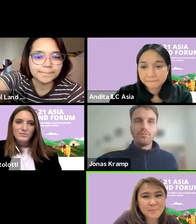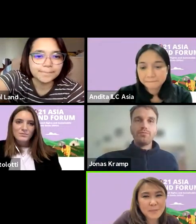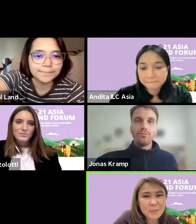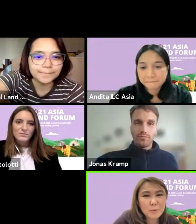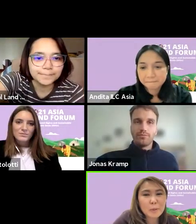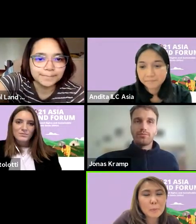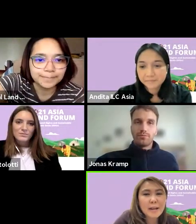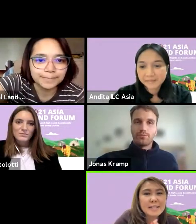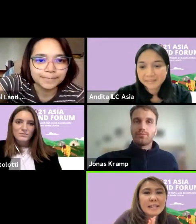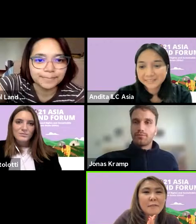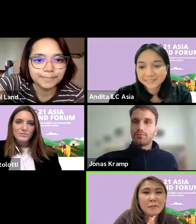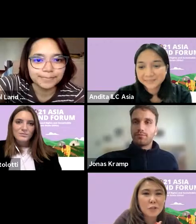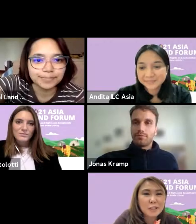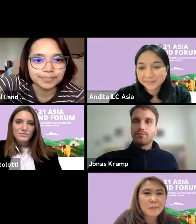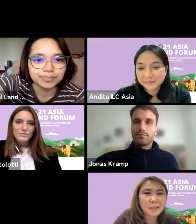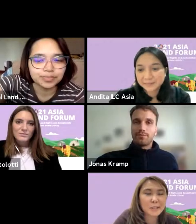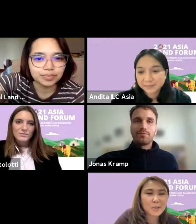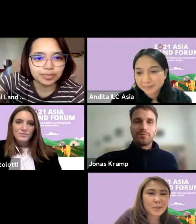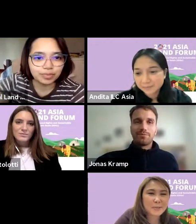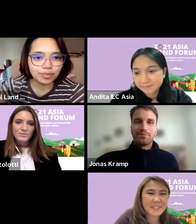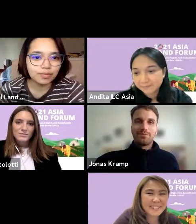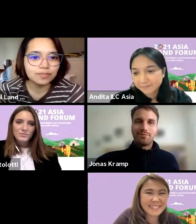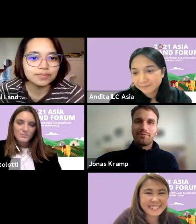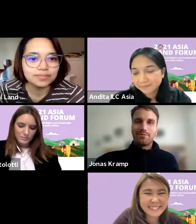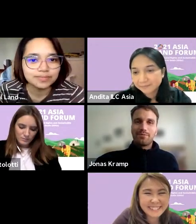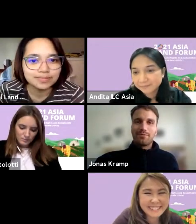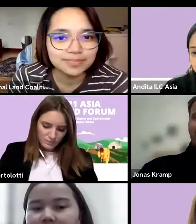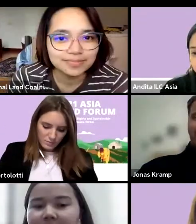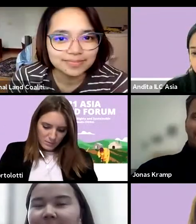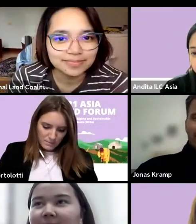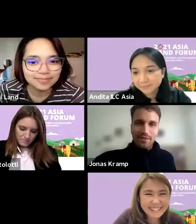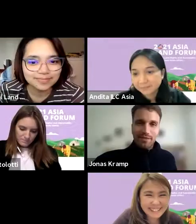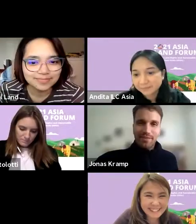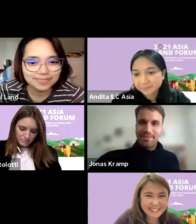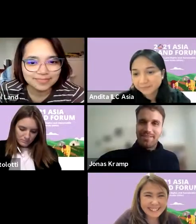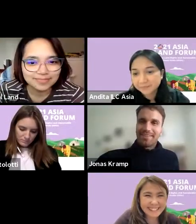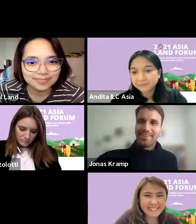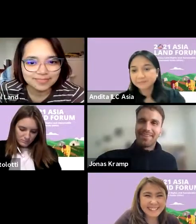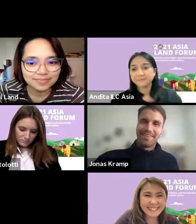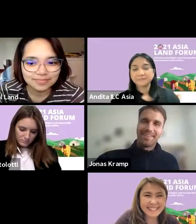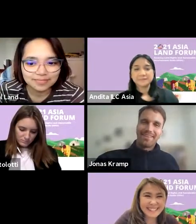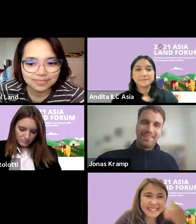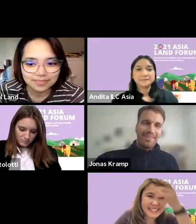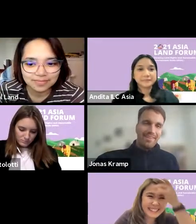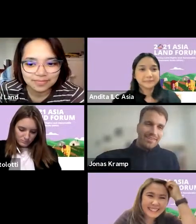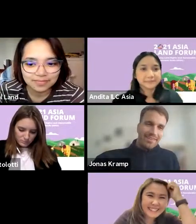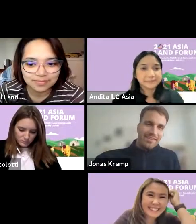We will pass official email to you.